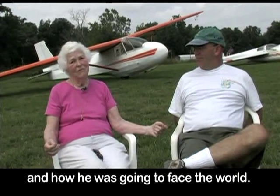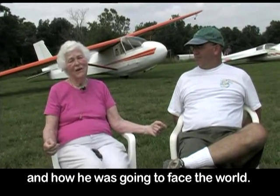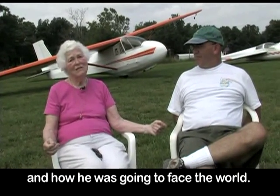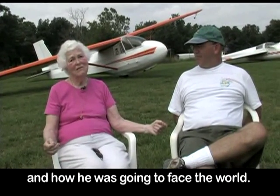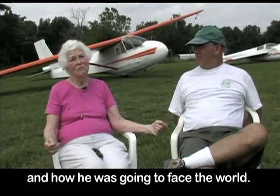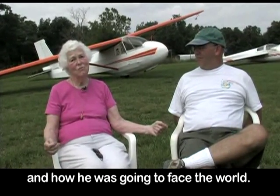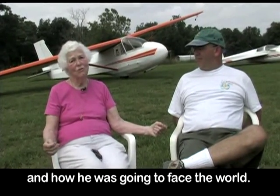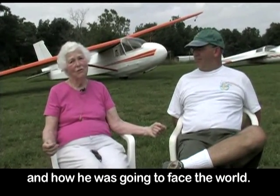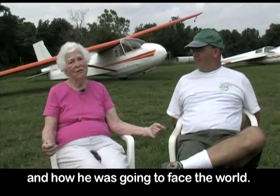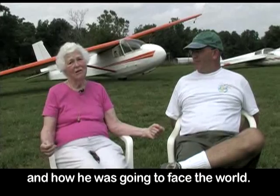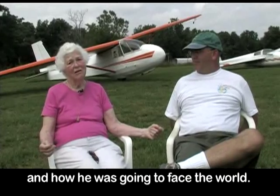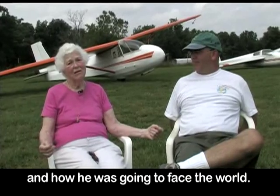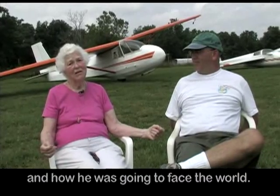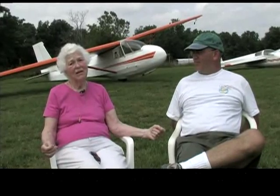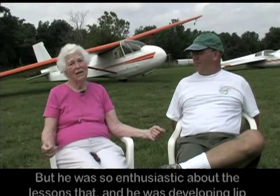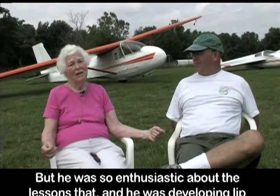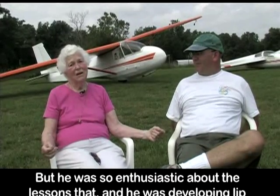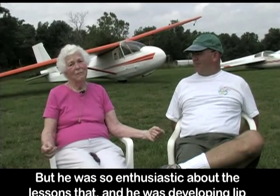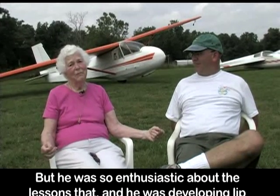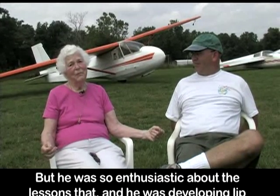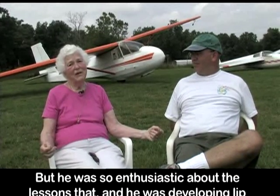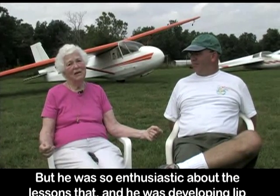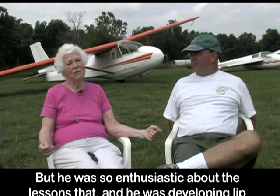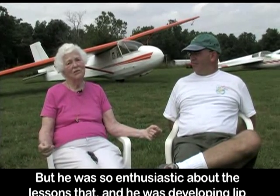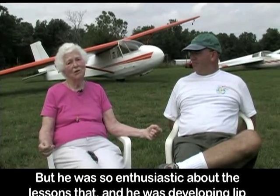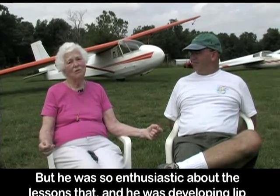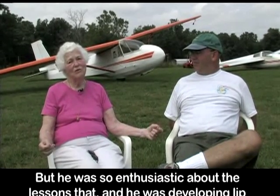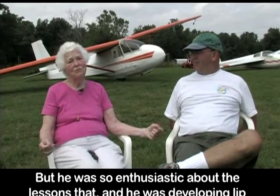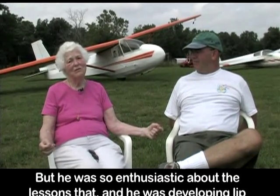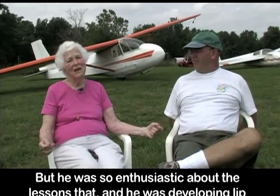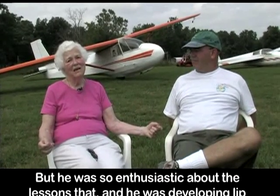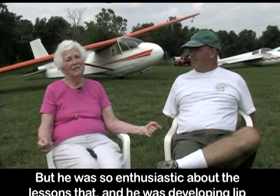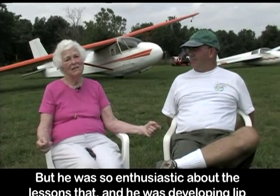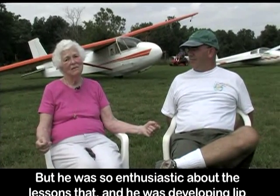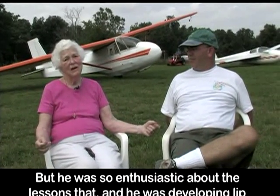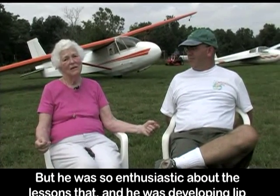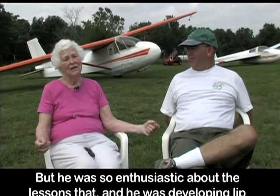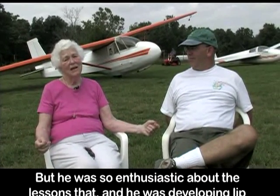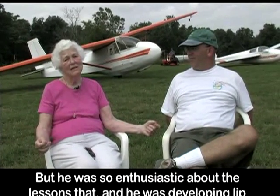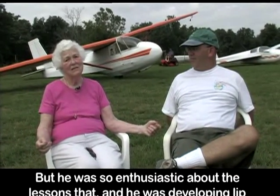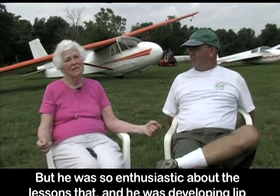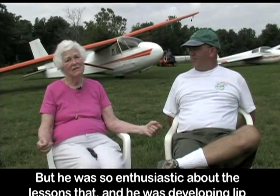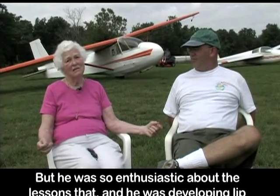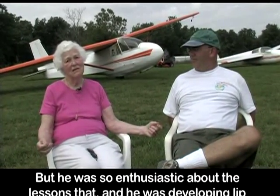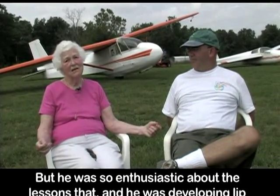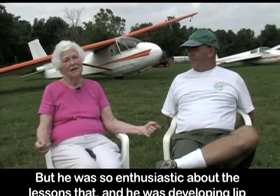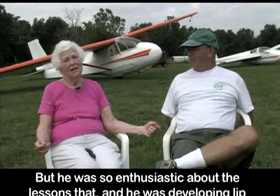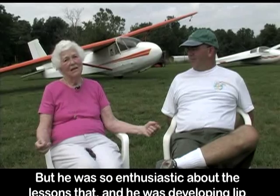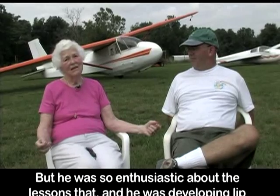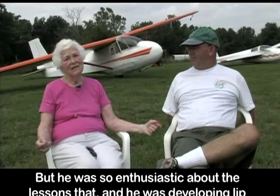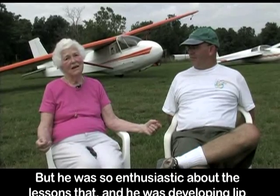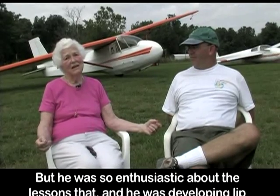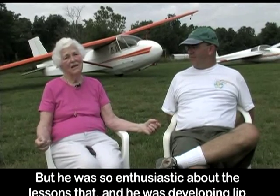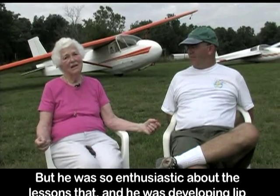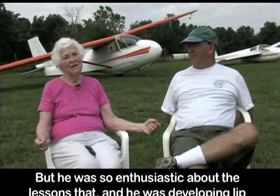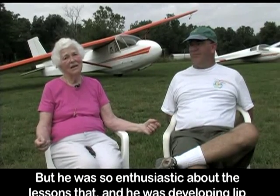face the world. But he was so enthusiastic about the lessons that, and